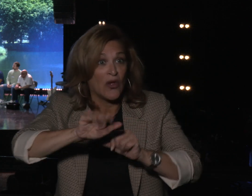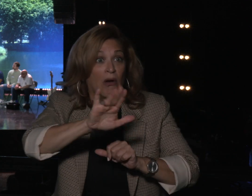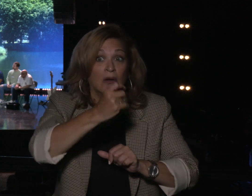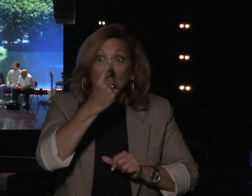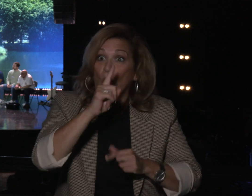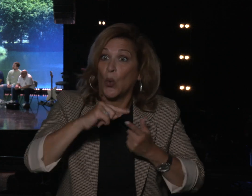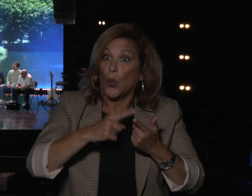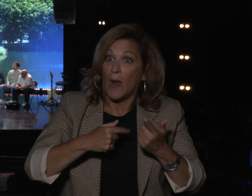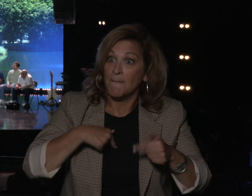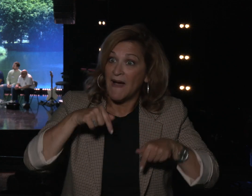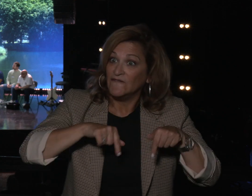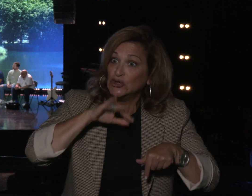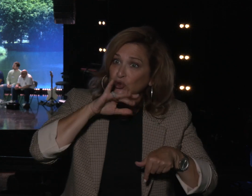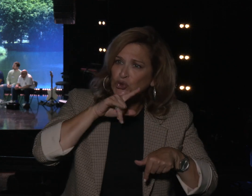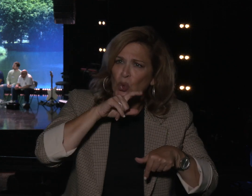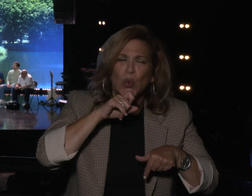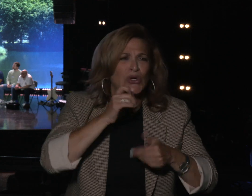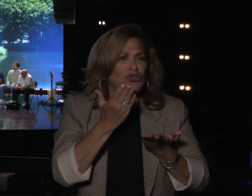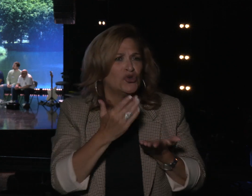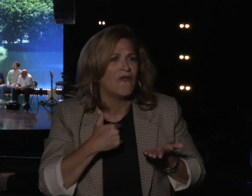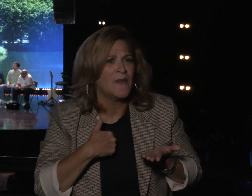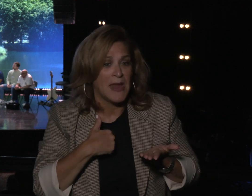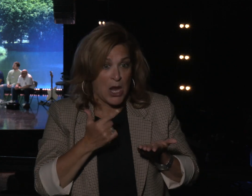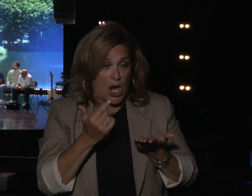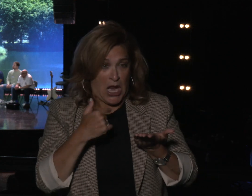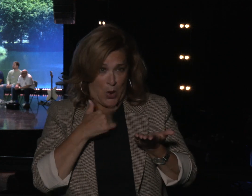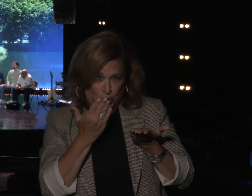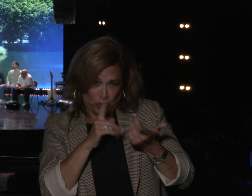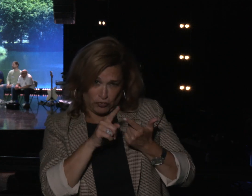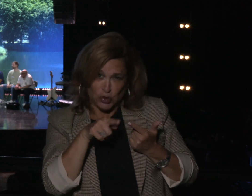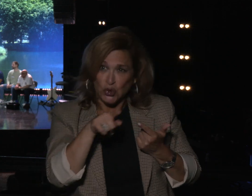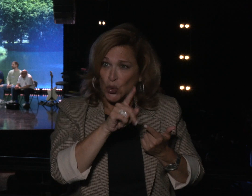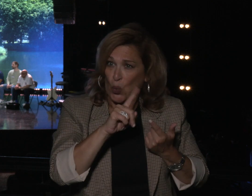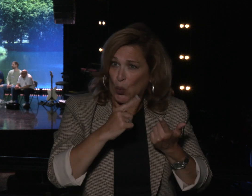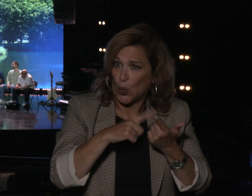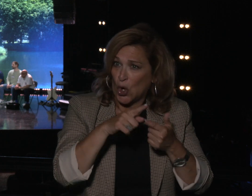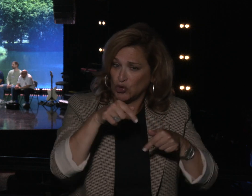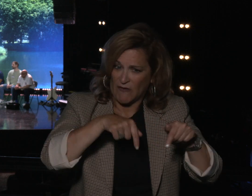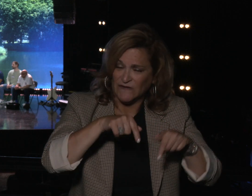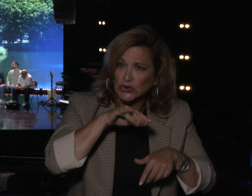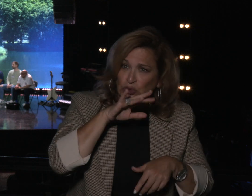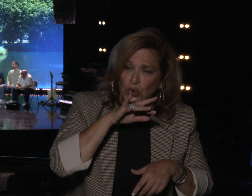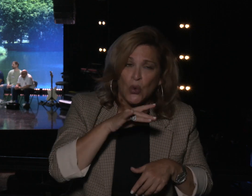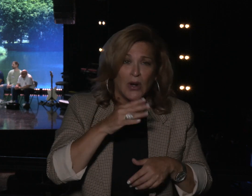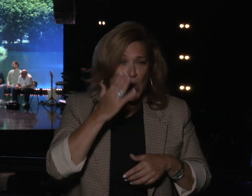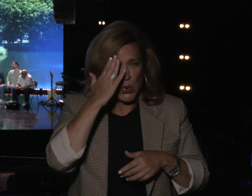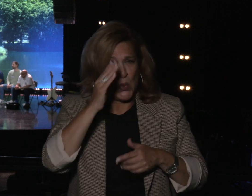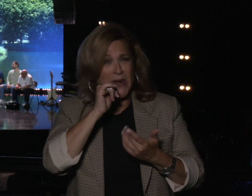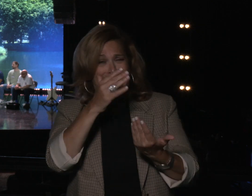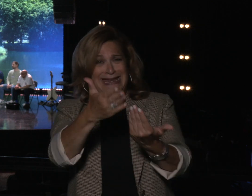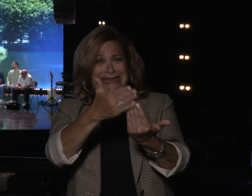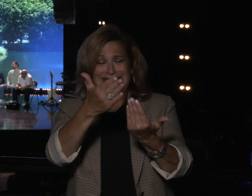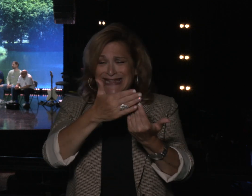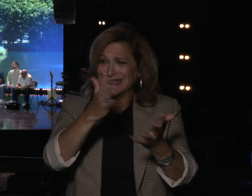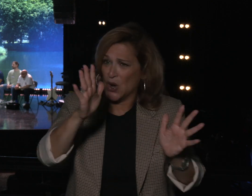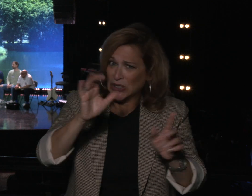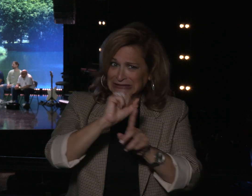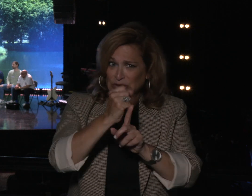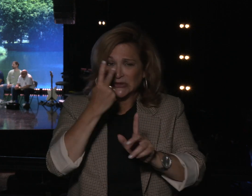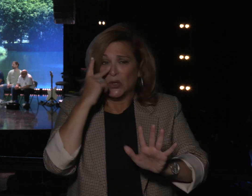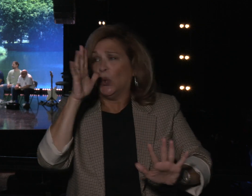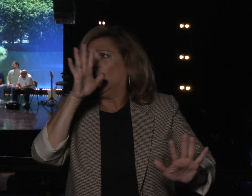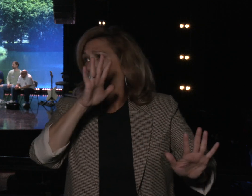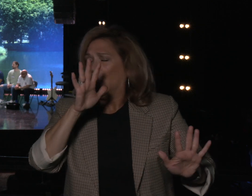And I know it's not easy putting our dirty, stinky, messy situation in someone else's lap and being all exposed and all open and